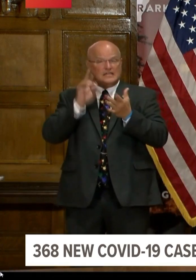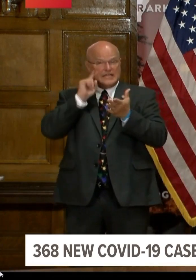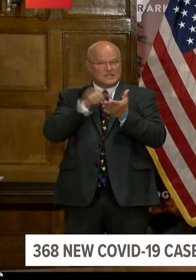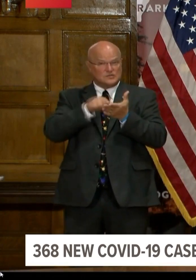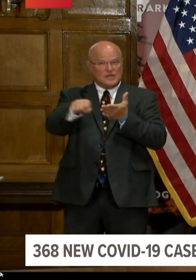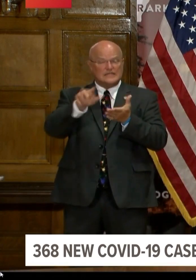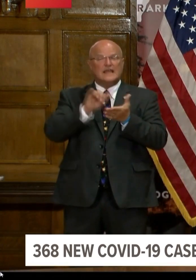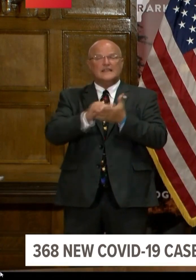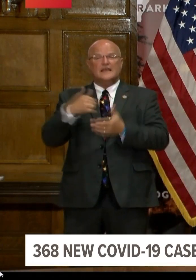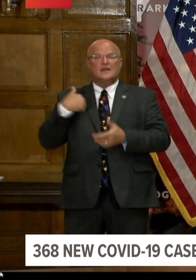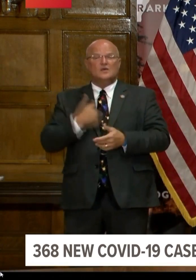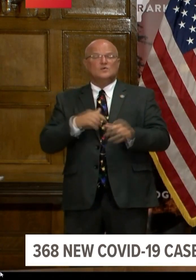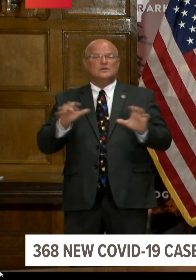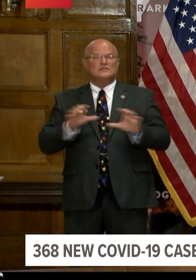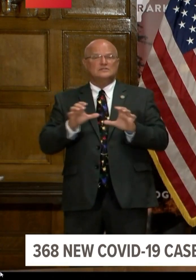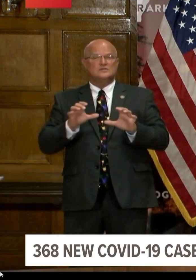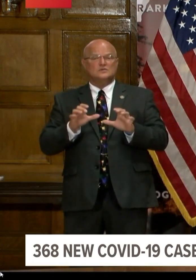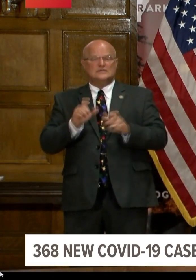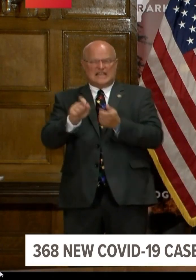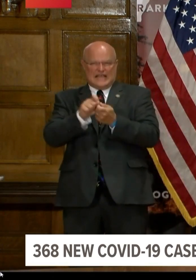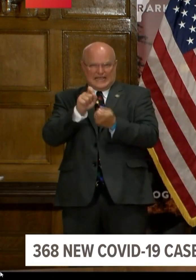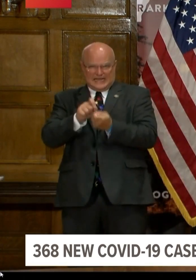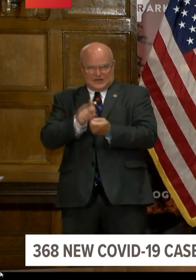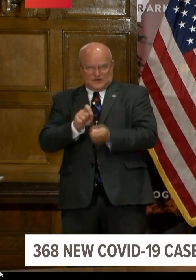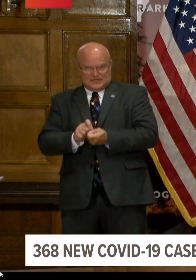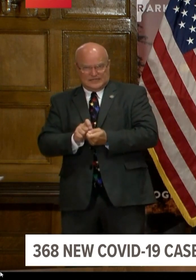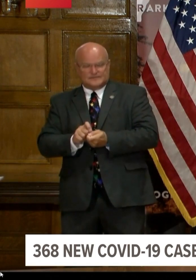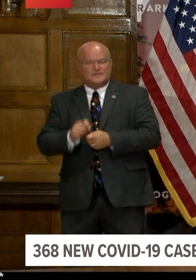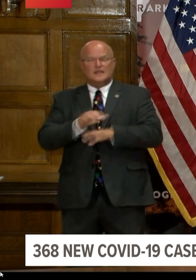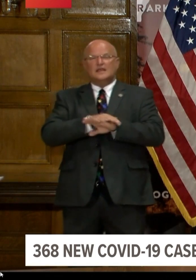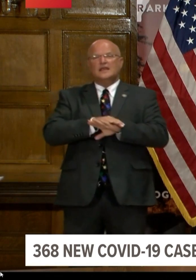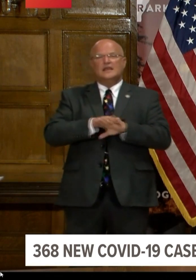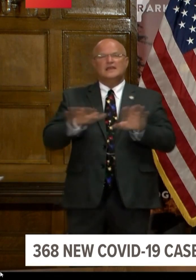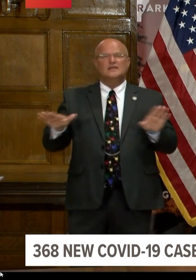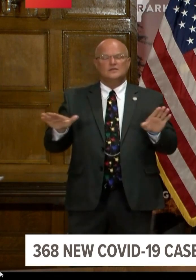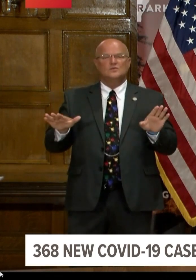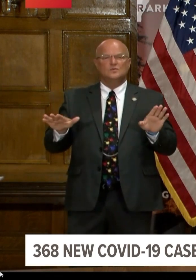tracing, that we do it accurately and that we don't